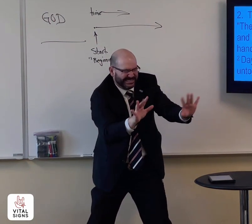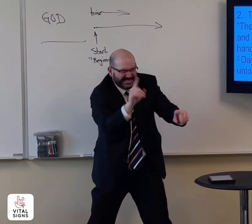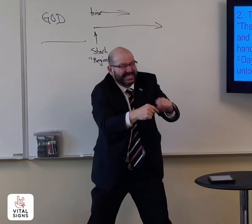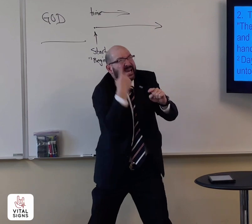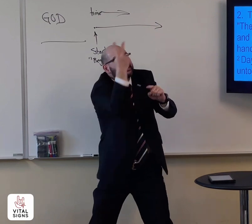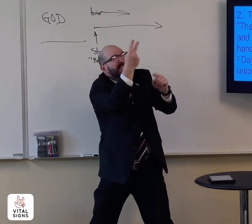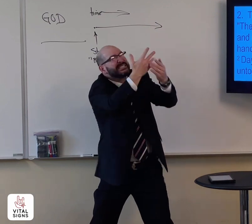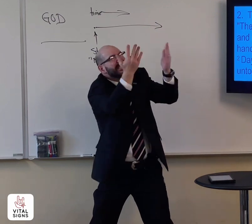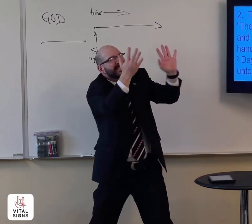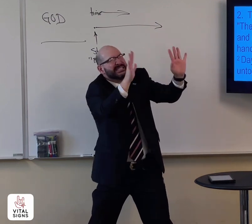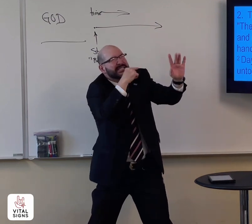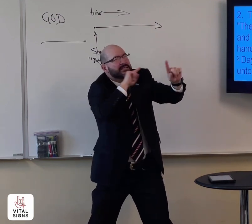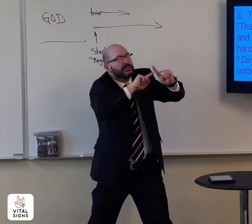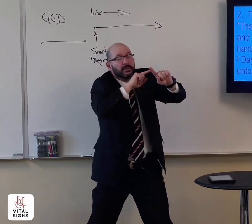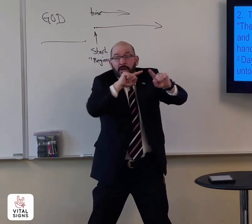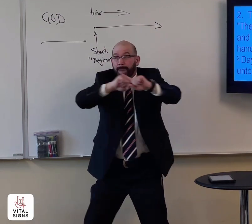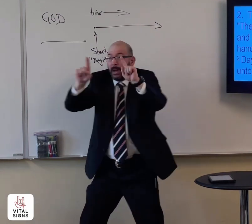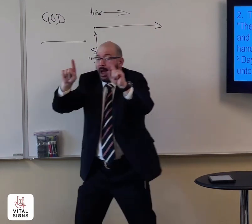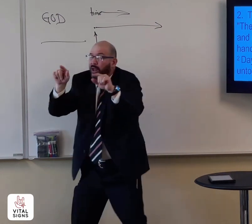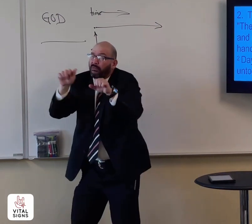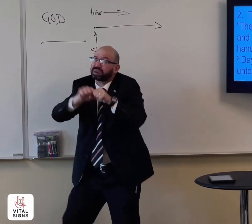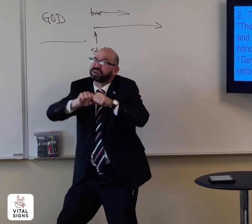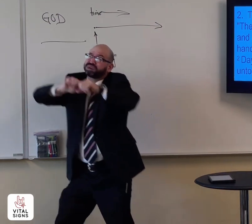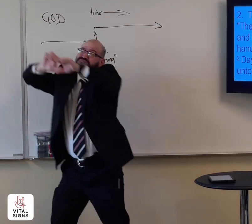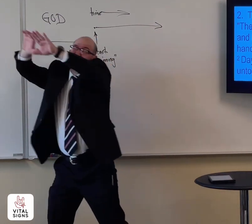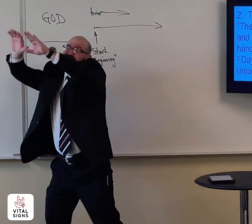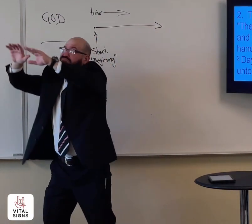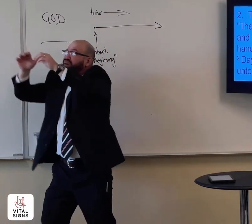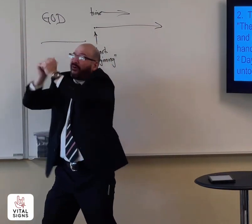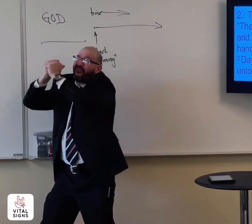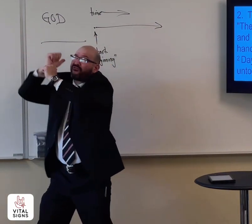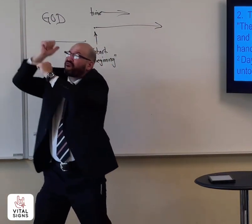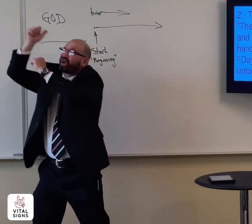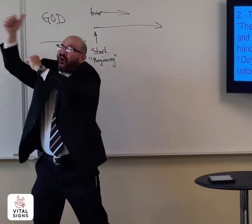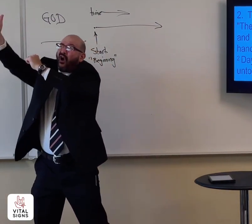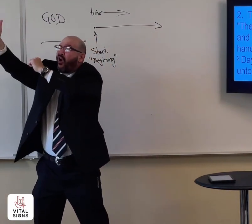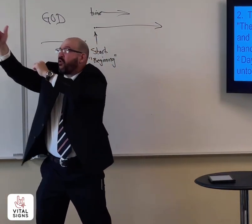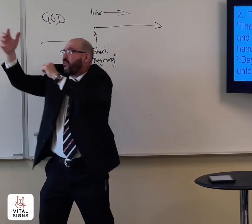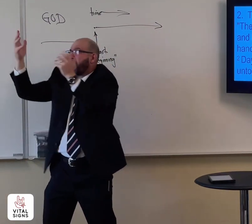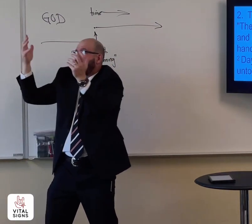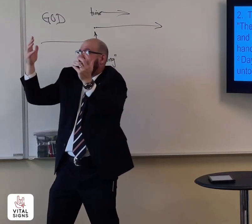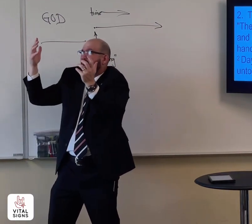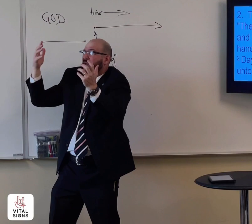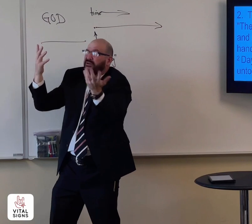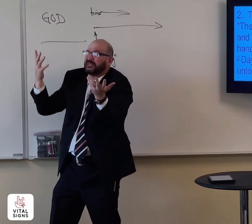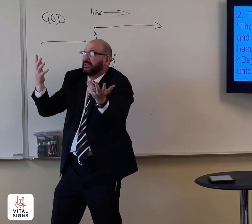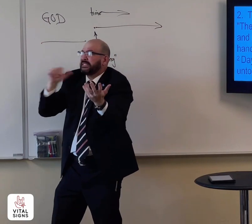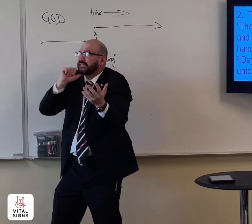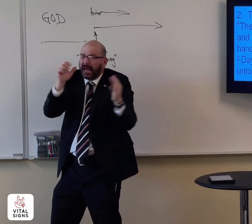if you're in the city, you can't see the stars. But if you're up in the mountains, or you're far away from the cities,